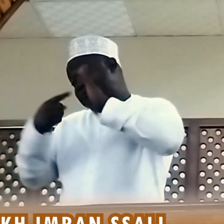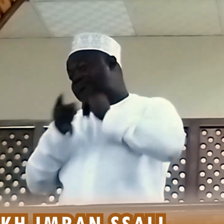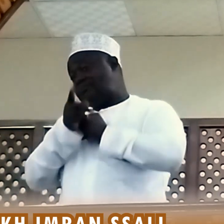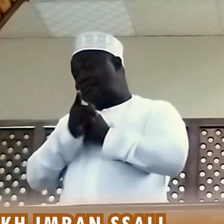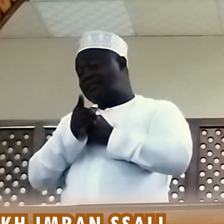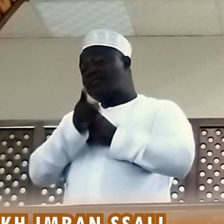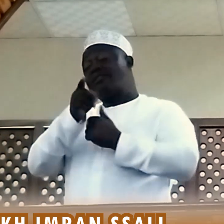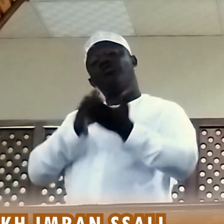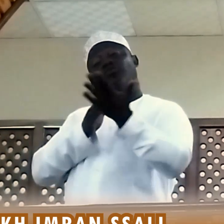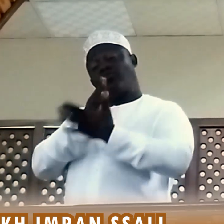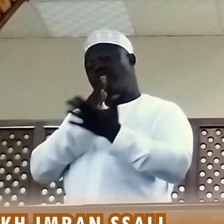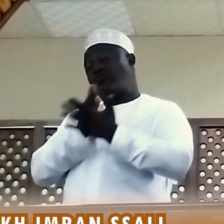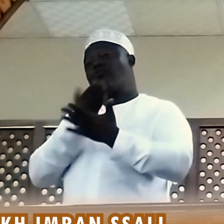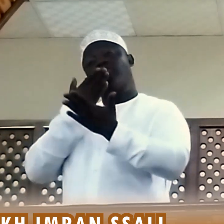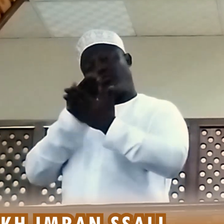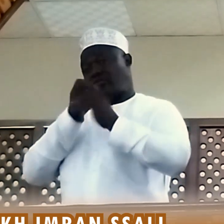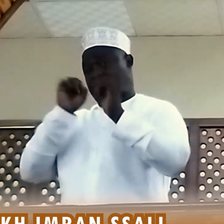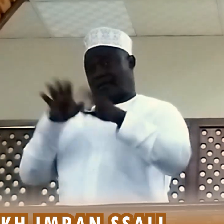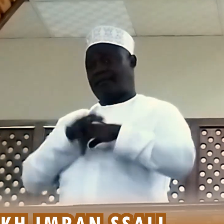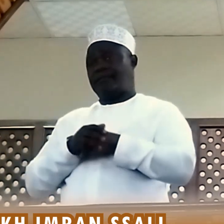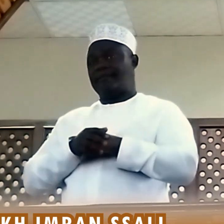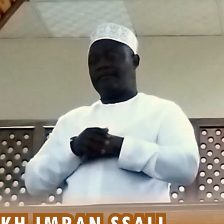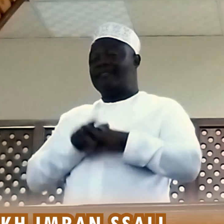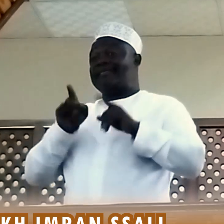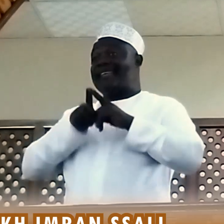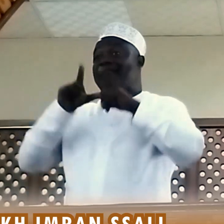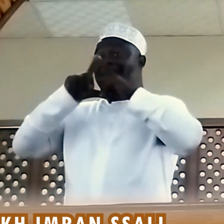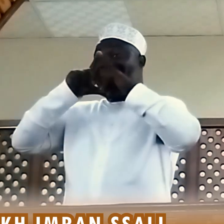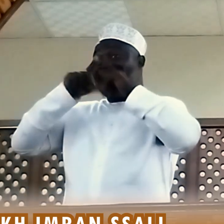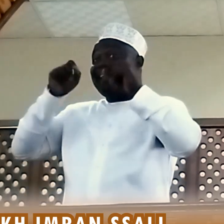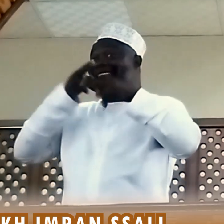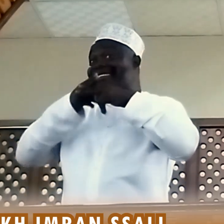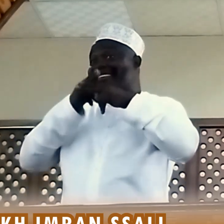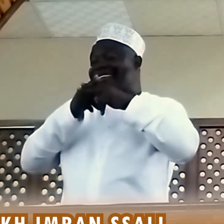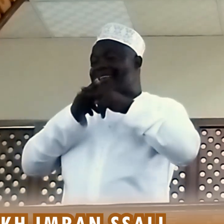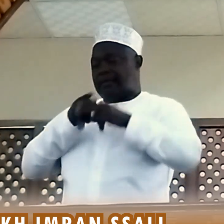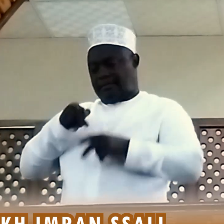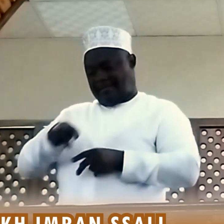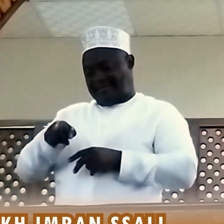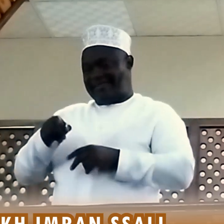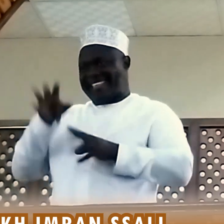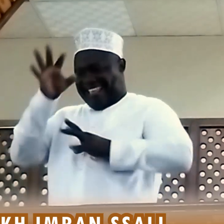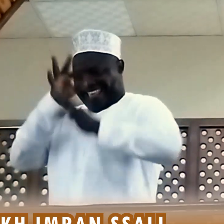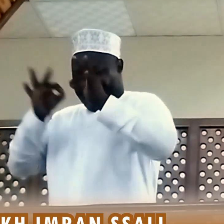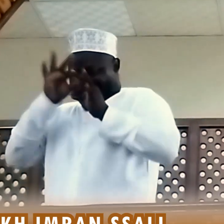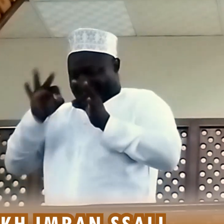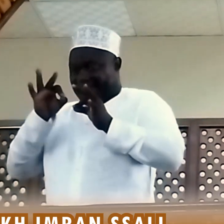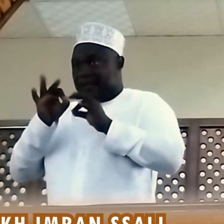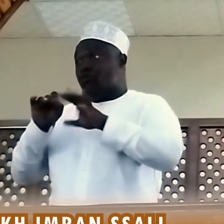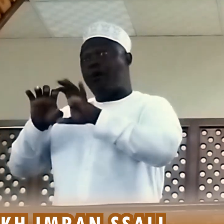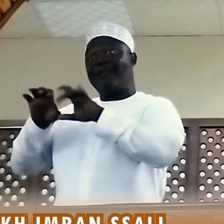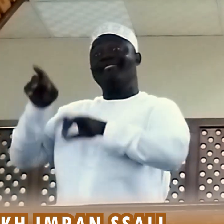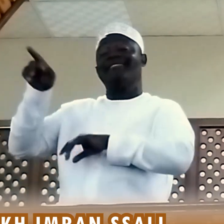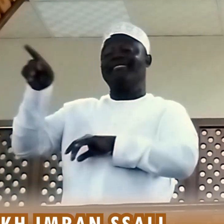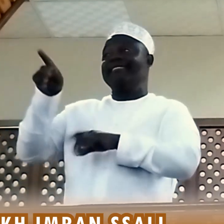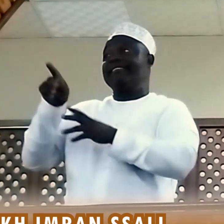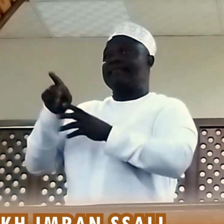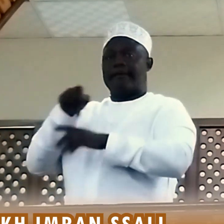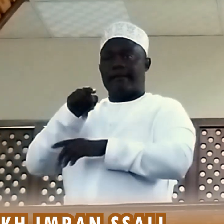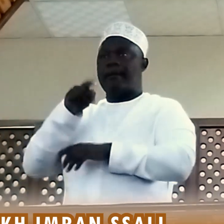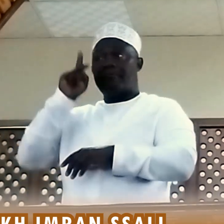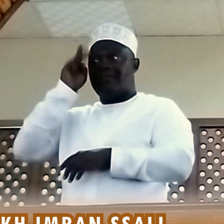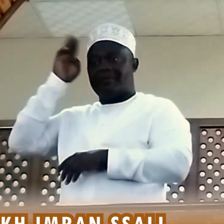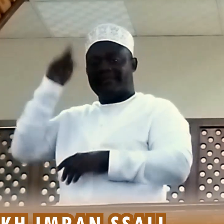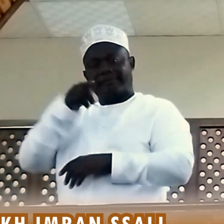nti ekyo si kituufu kati awo waaliwo erinnya eryoga nti kino bakimpadde nga kirabo kuba eri yali woofiisi amutumye